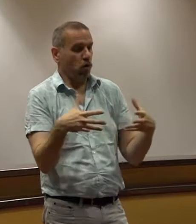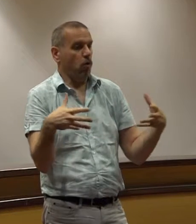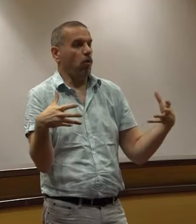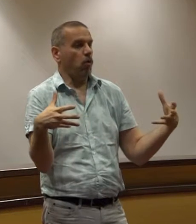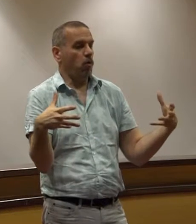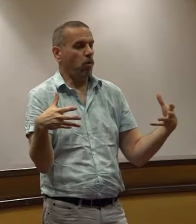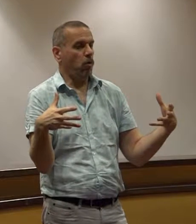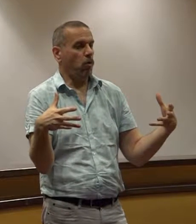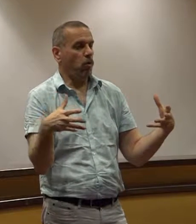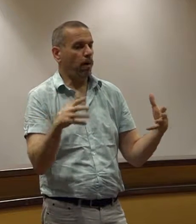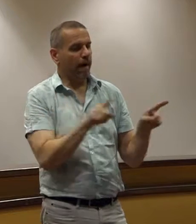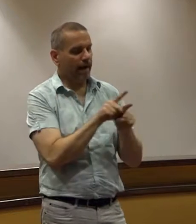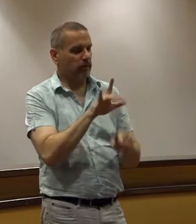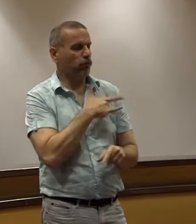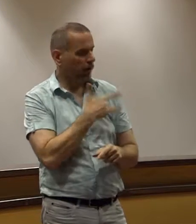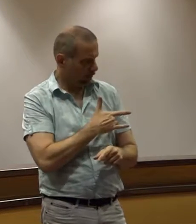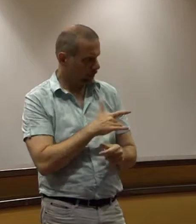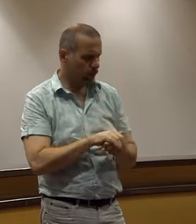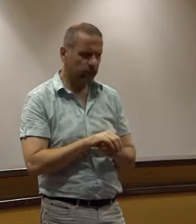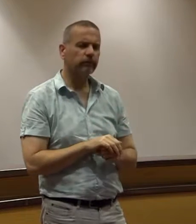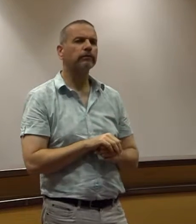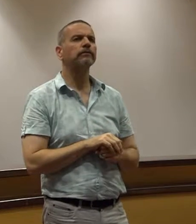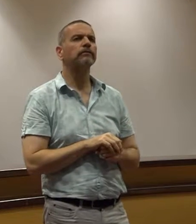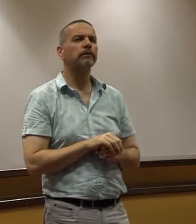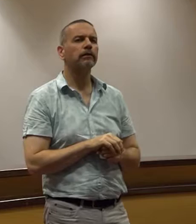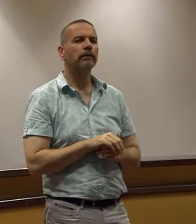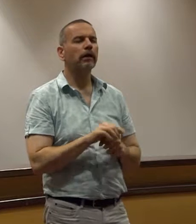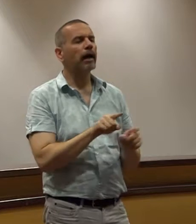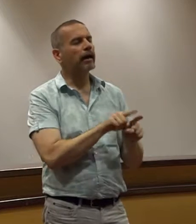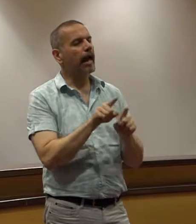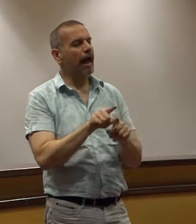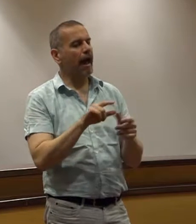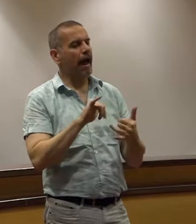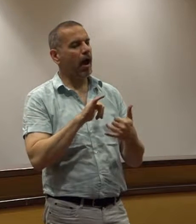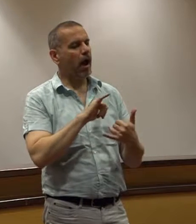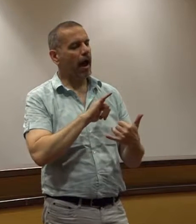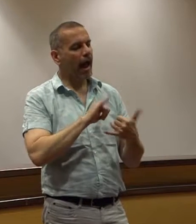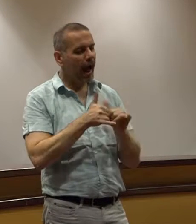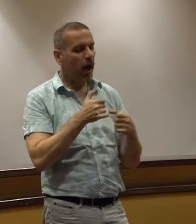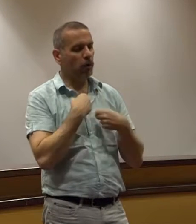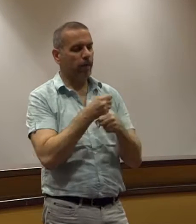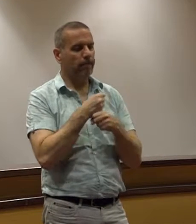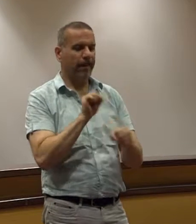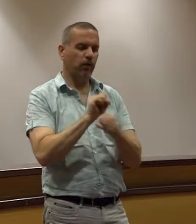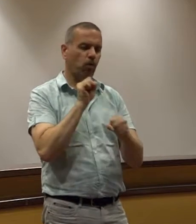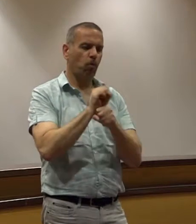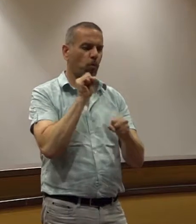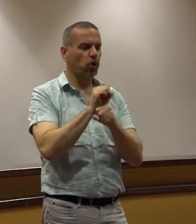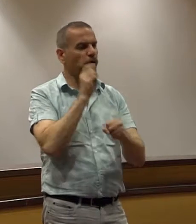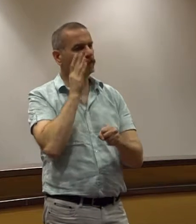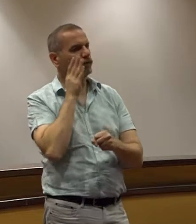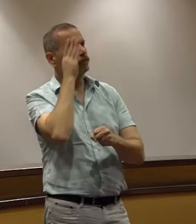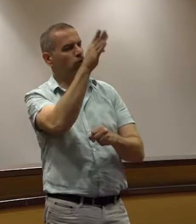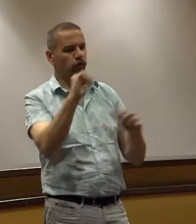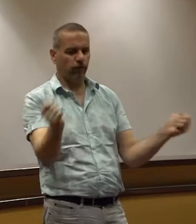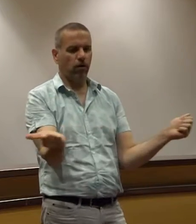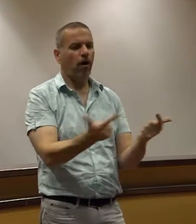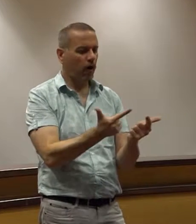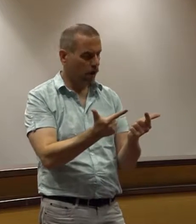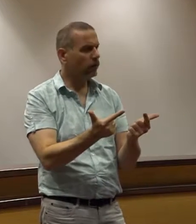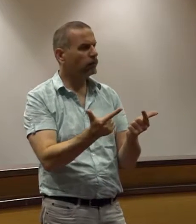as a province, and it's really how we create the workforce for our future.